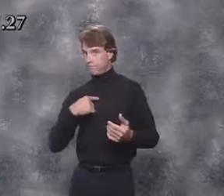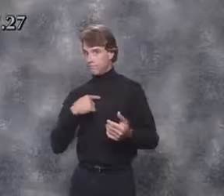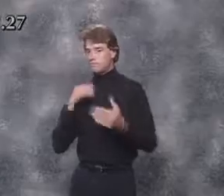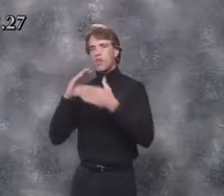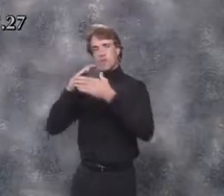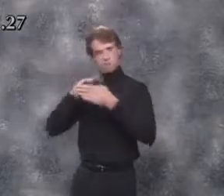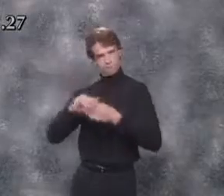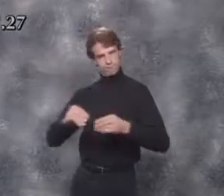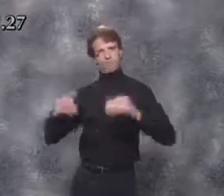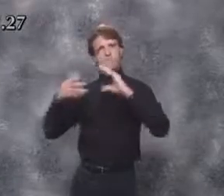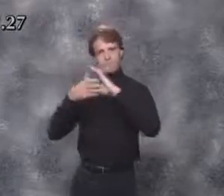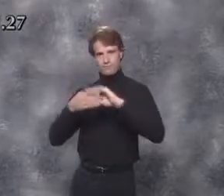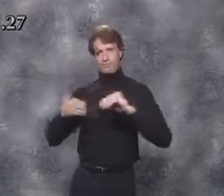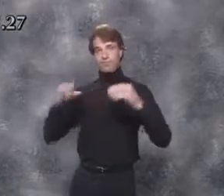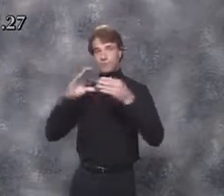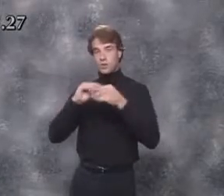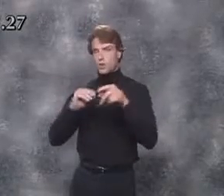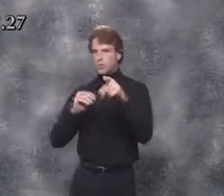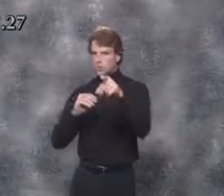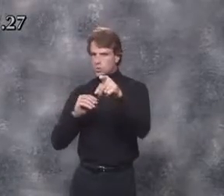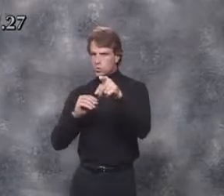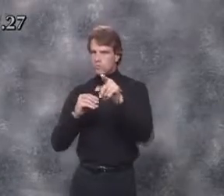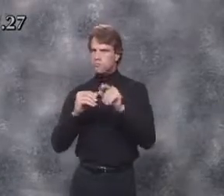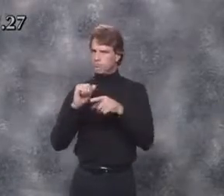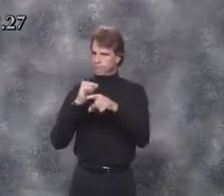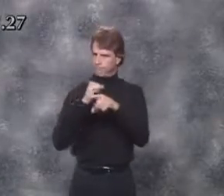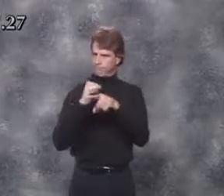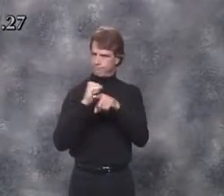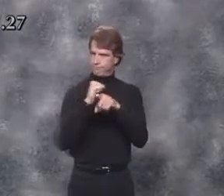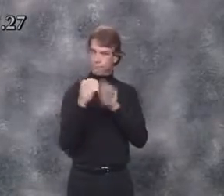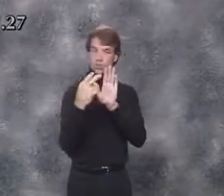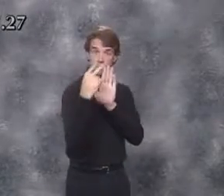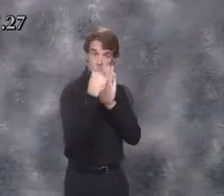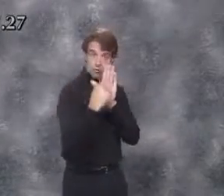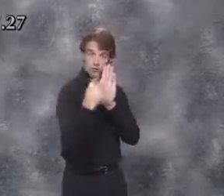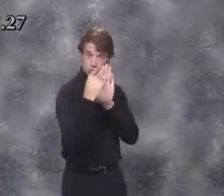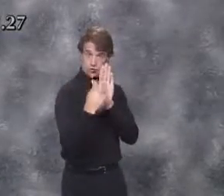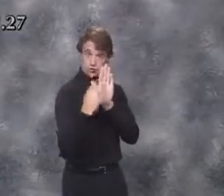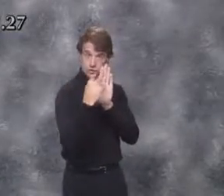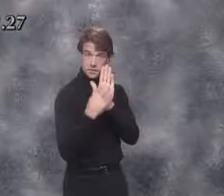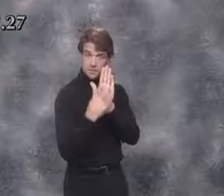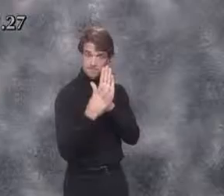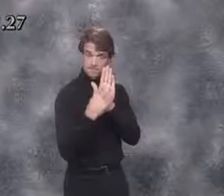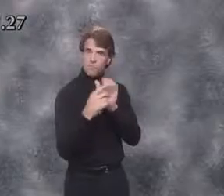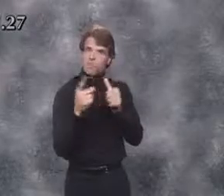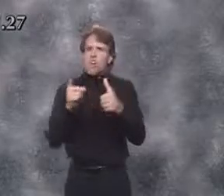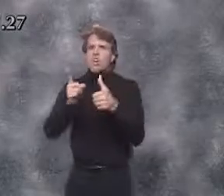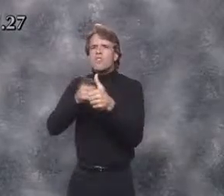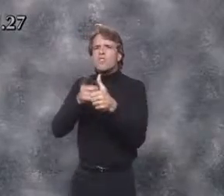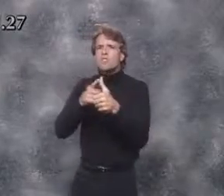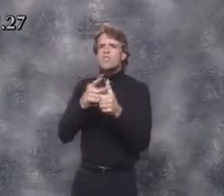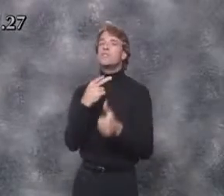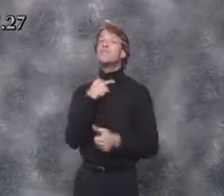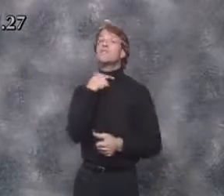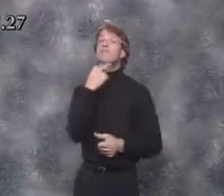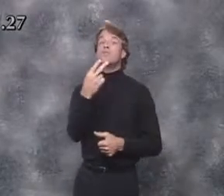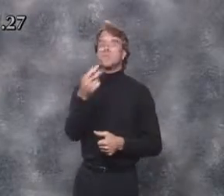And now, I'm going to tell a story. And you can practice reading your signs by